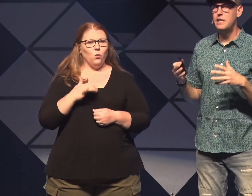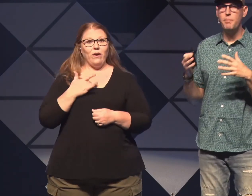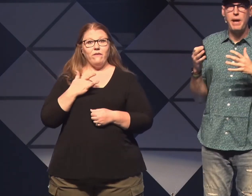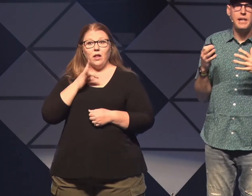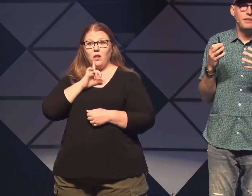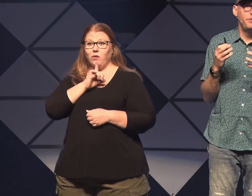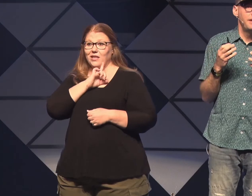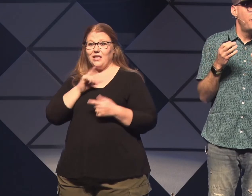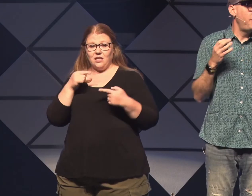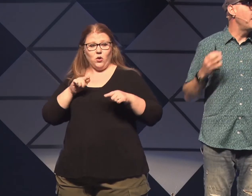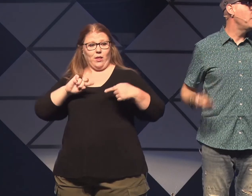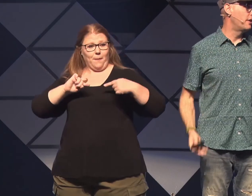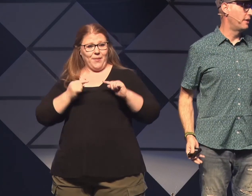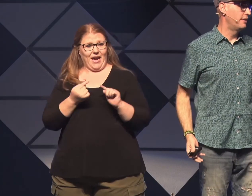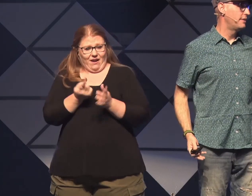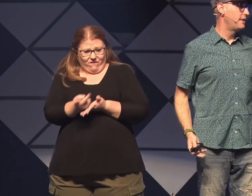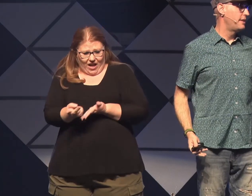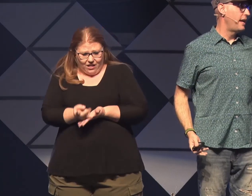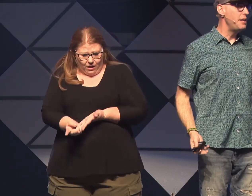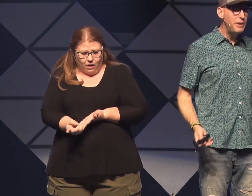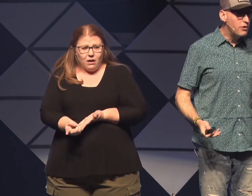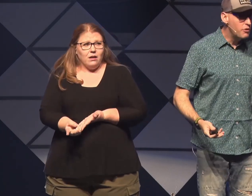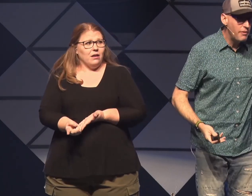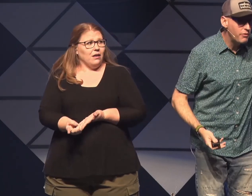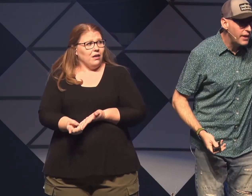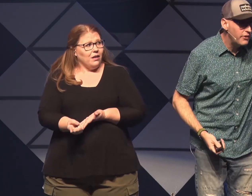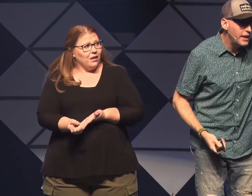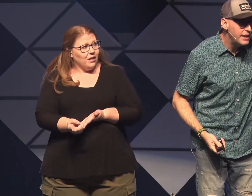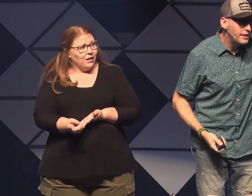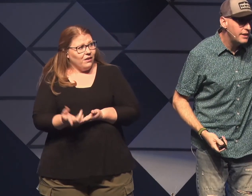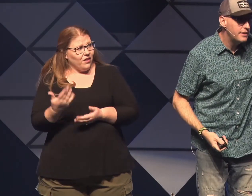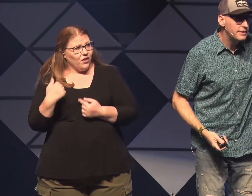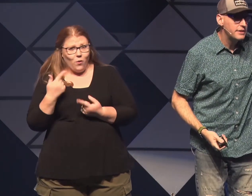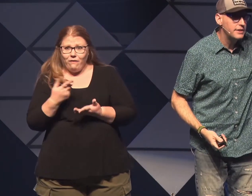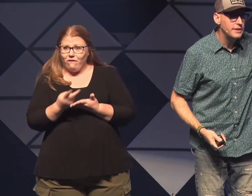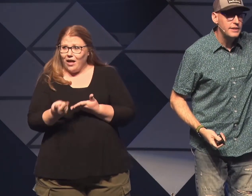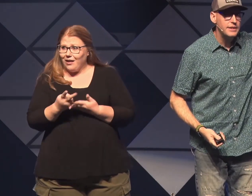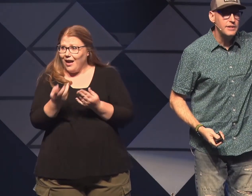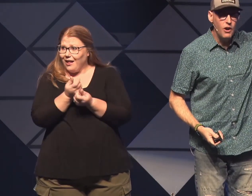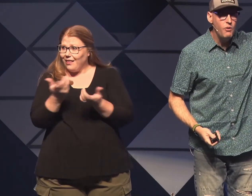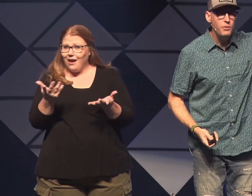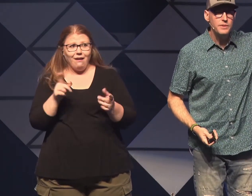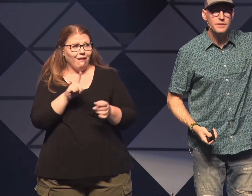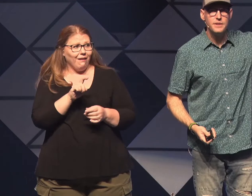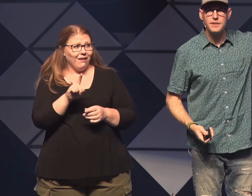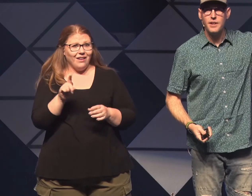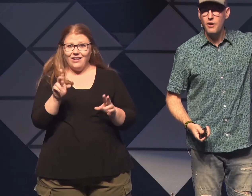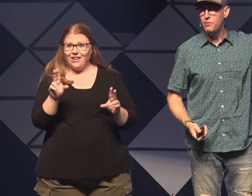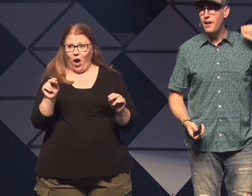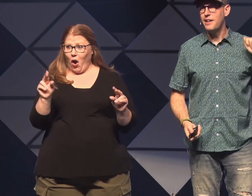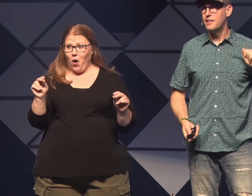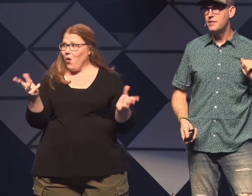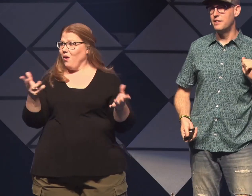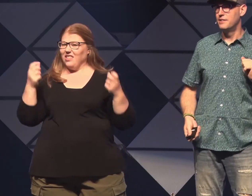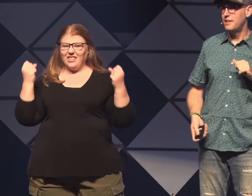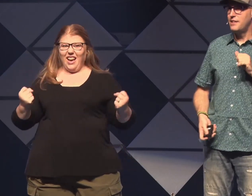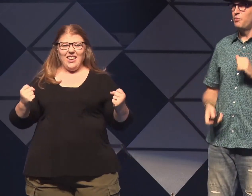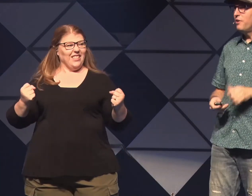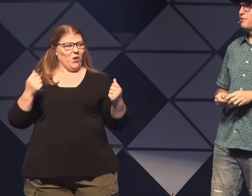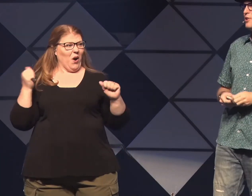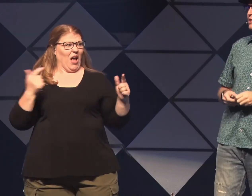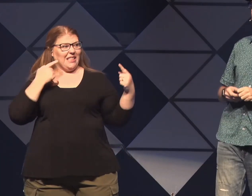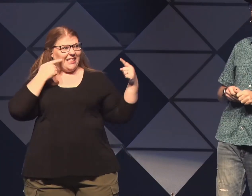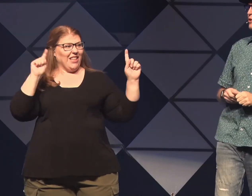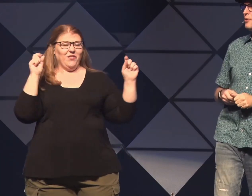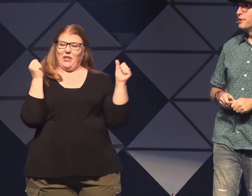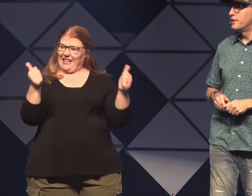loneliness in the pain of failure. Anybody in the room ever failed at anything? No? All right, good. That's